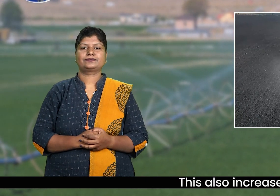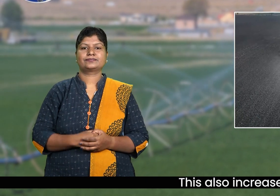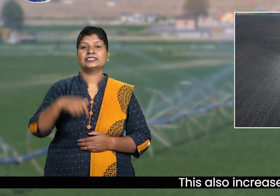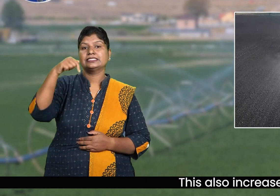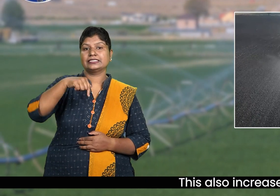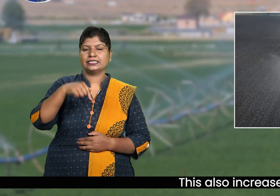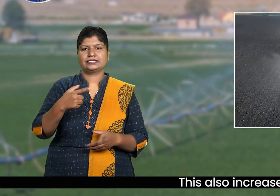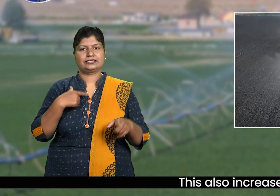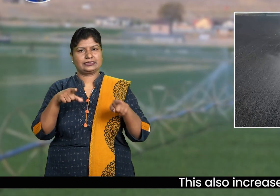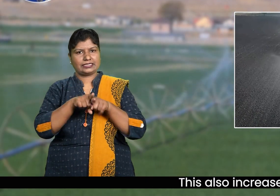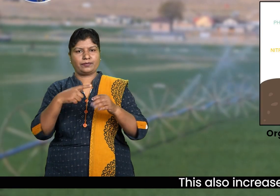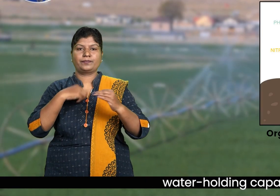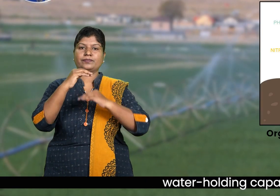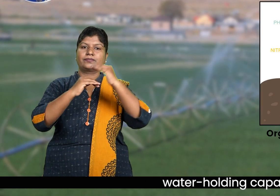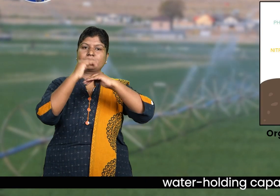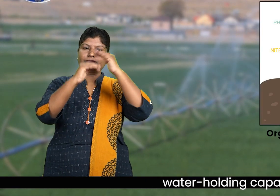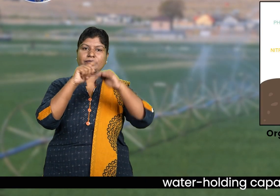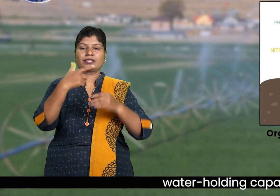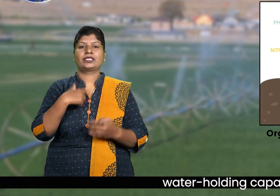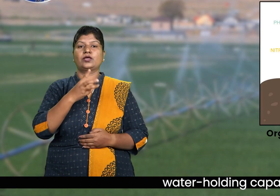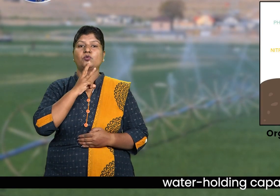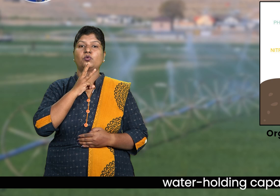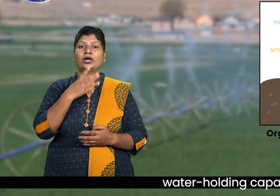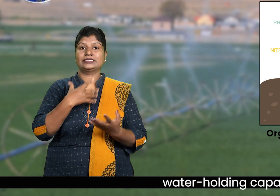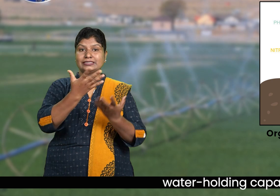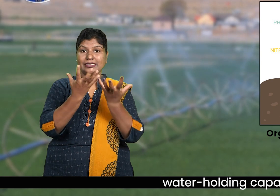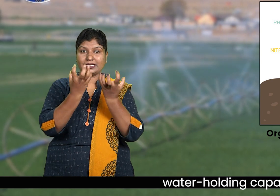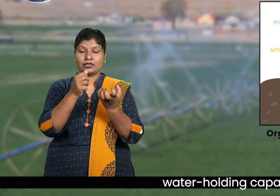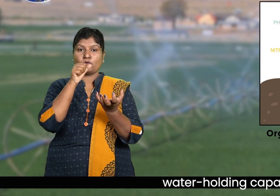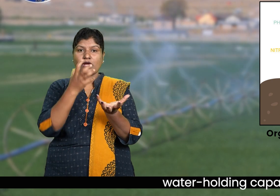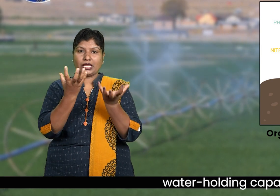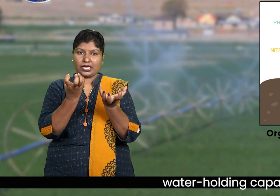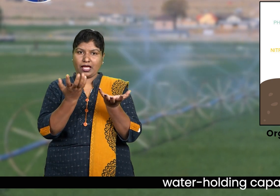This also increases water holding capacity,